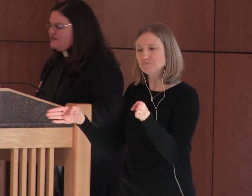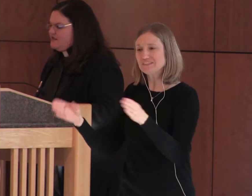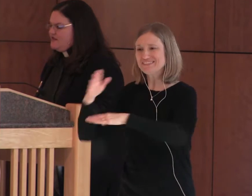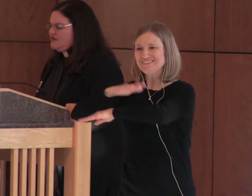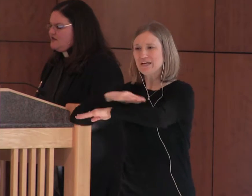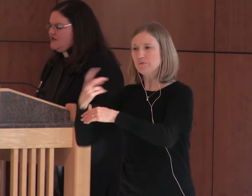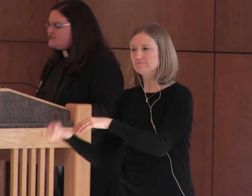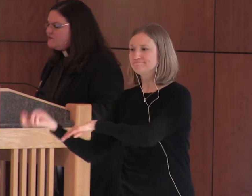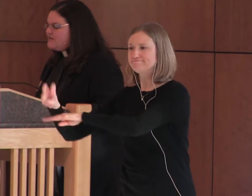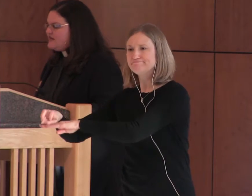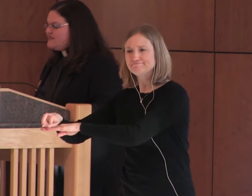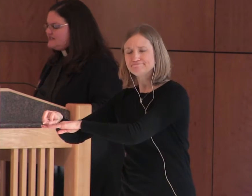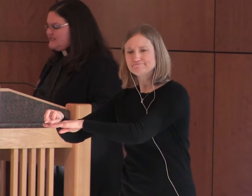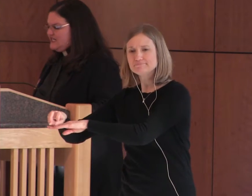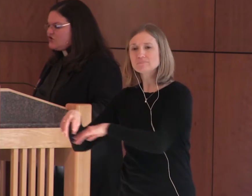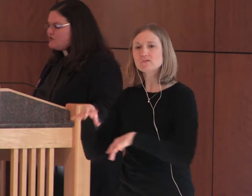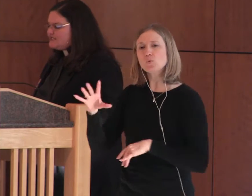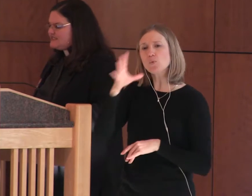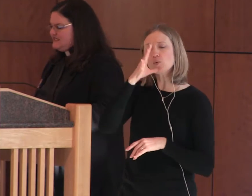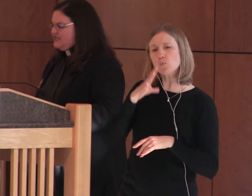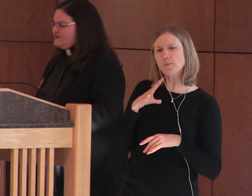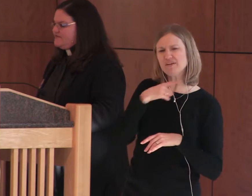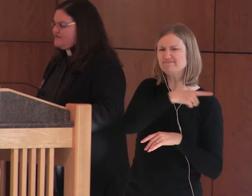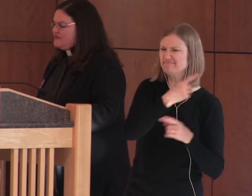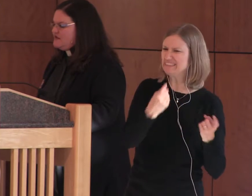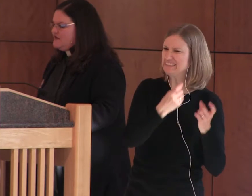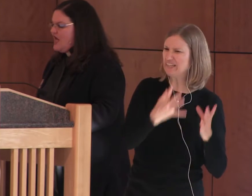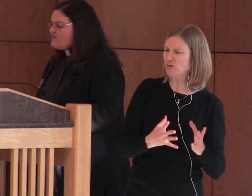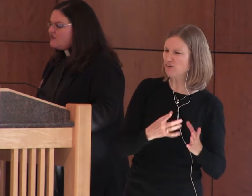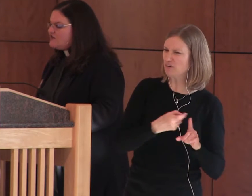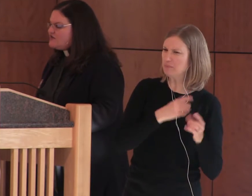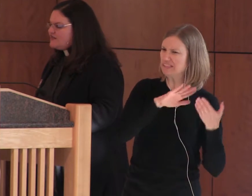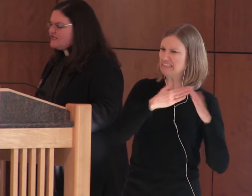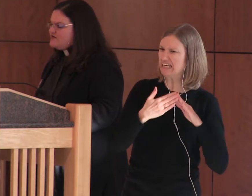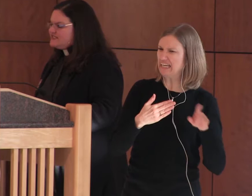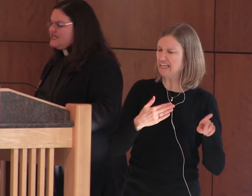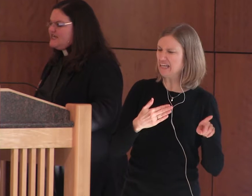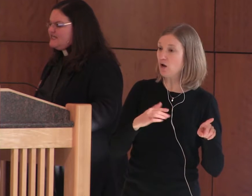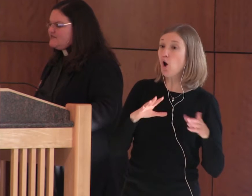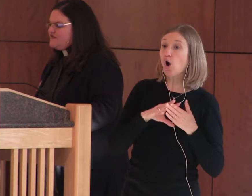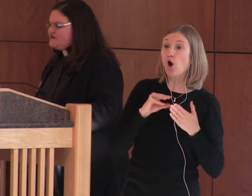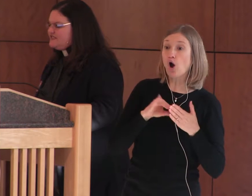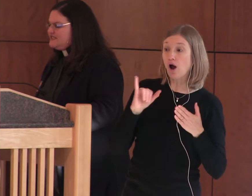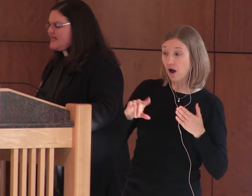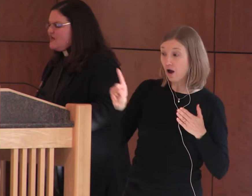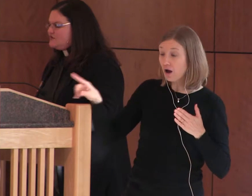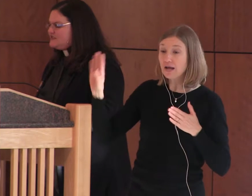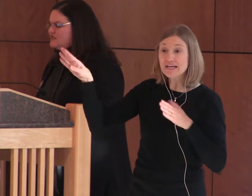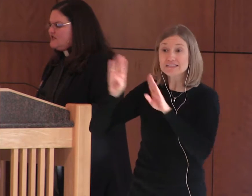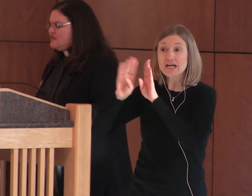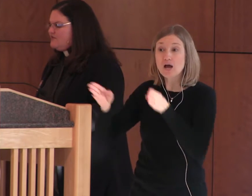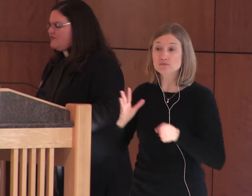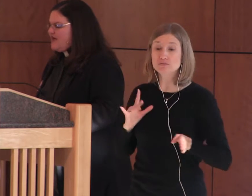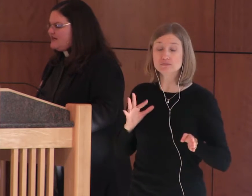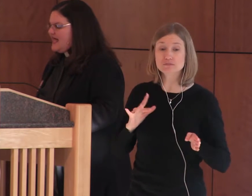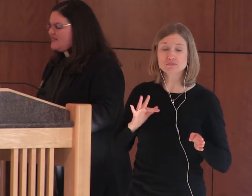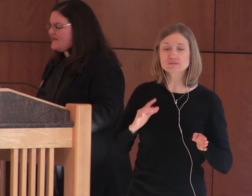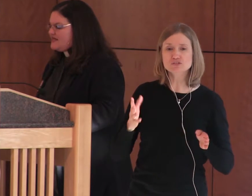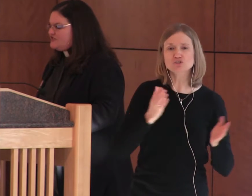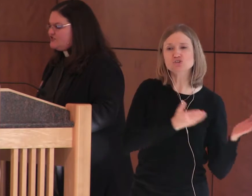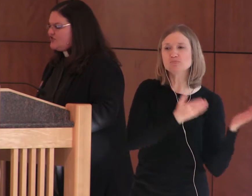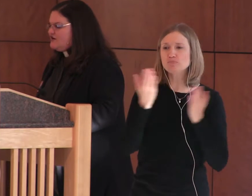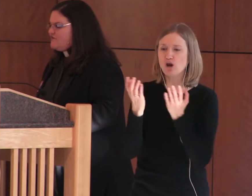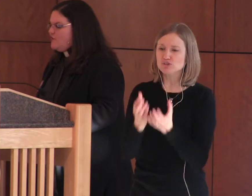table. And a woman in the city who was a sinner, having learned that he was eating in the Pharisee's house, brought